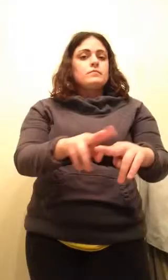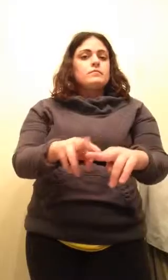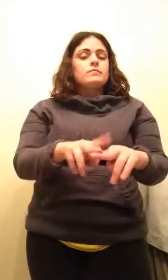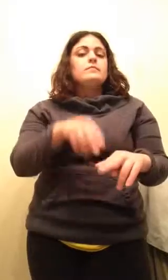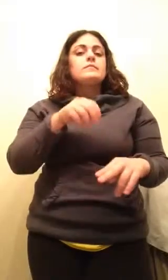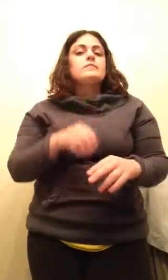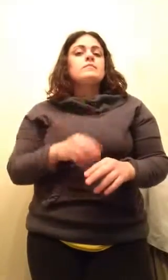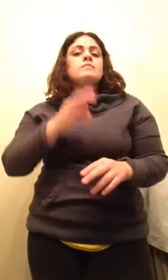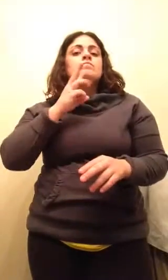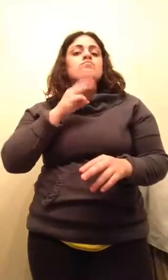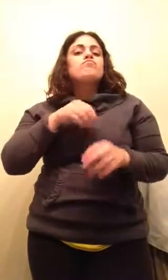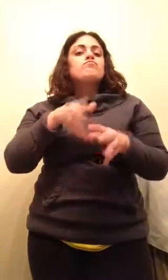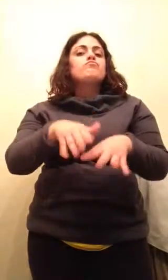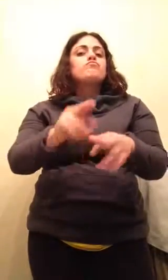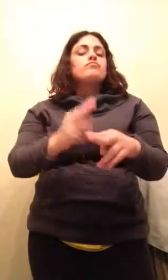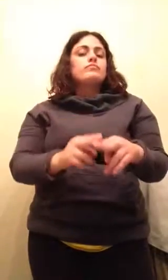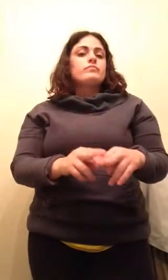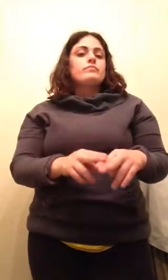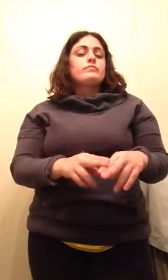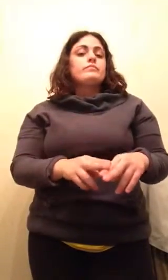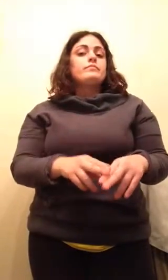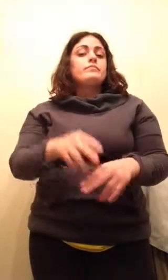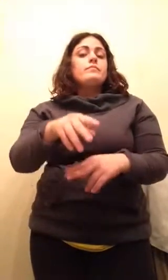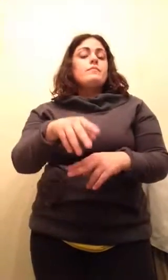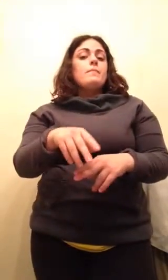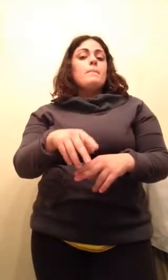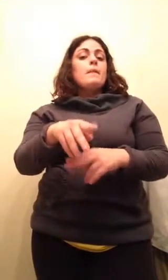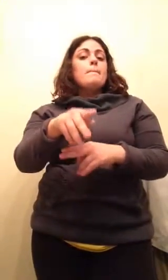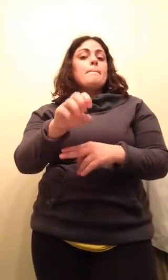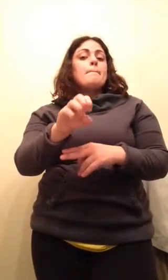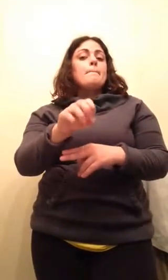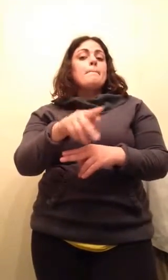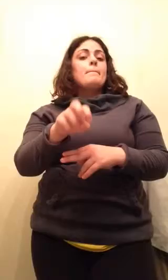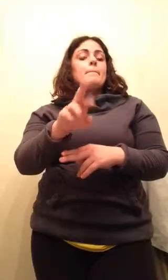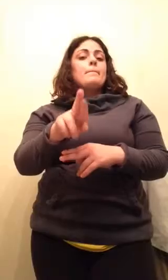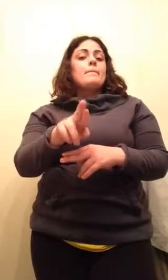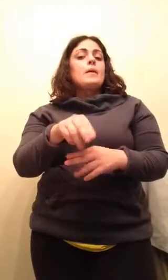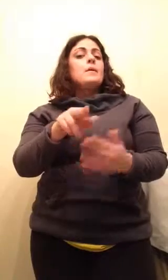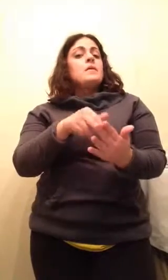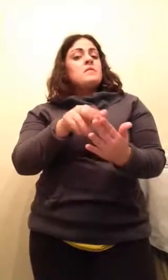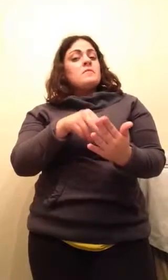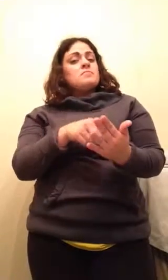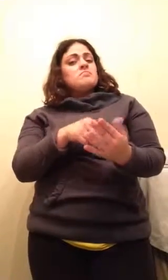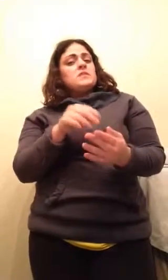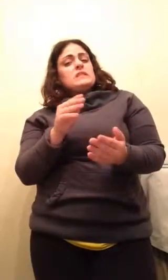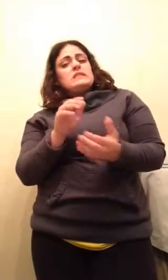pepper, knob of butter in the chicken. I've got some spring onions here. Slice up the spring